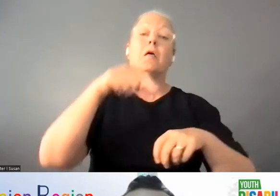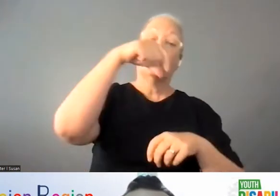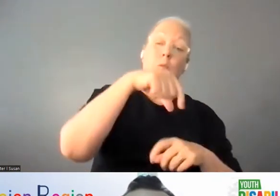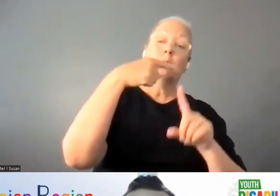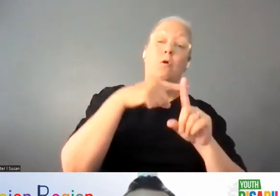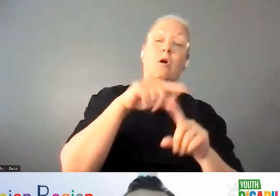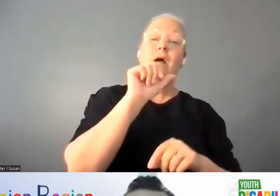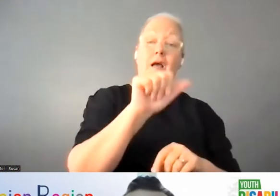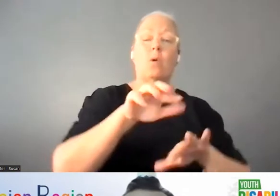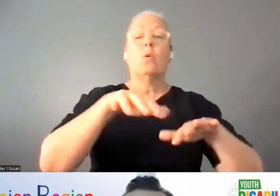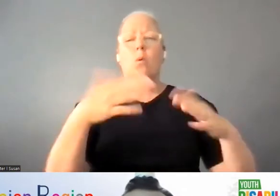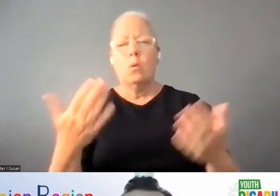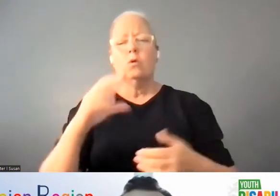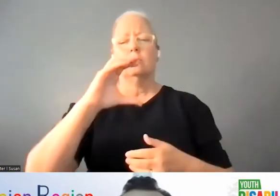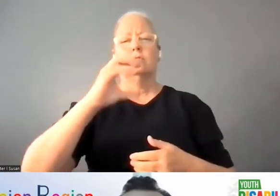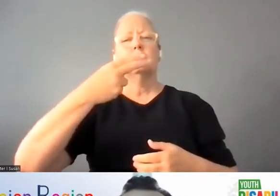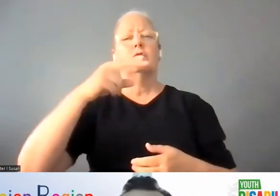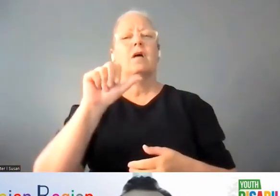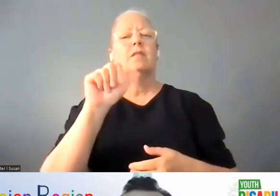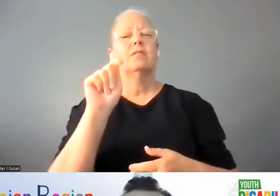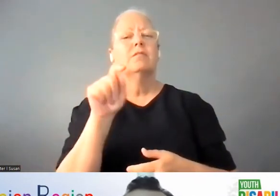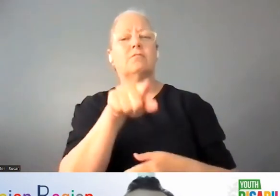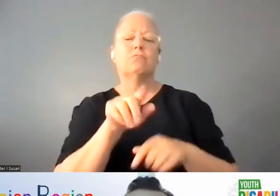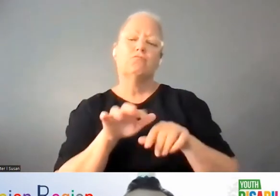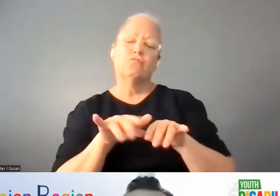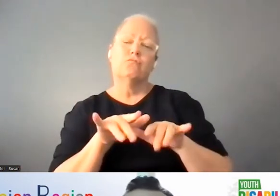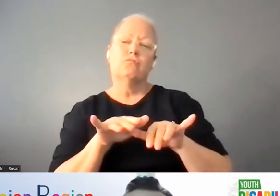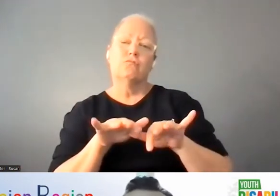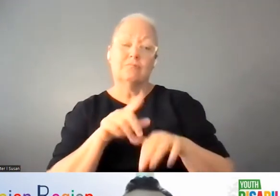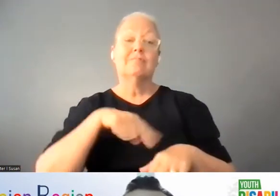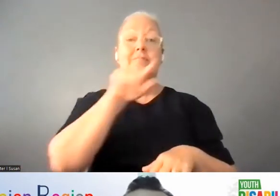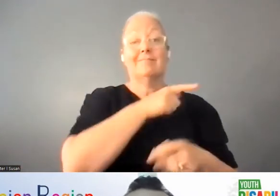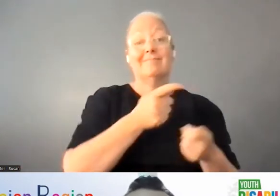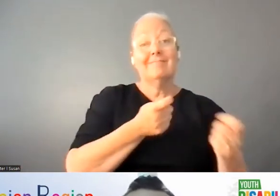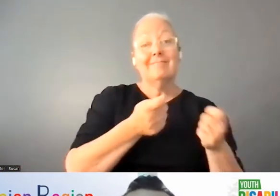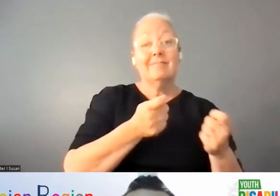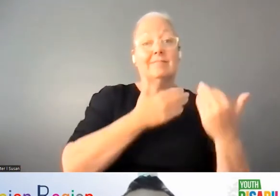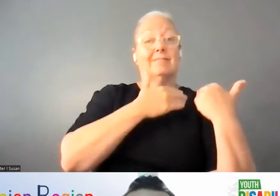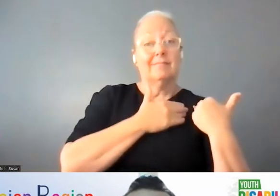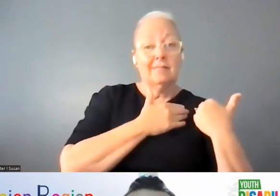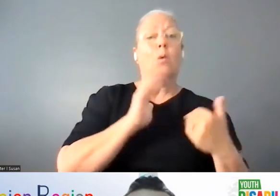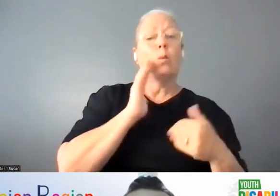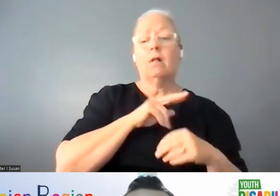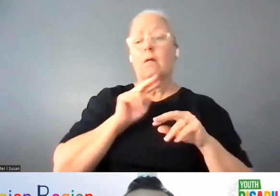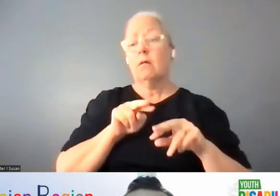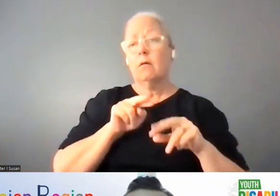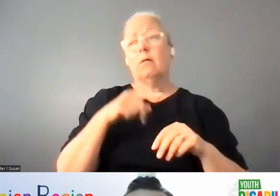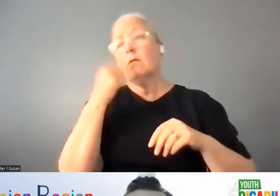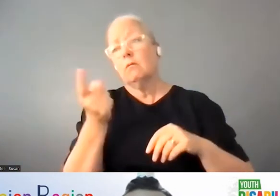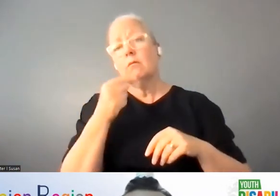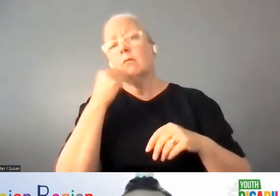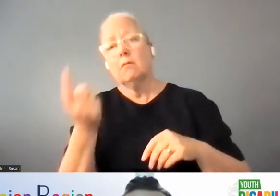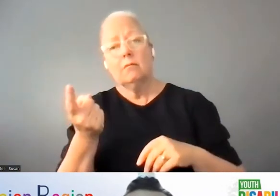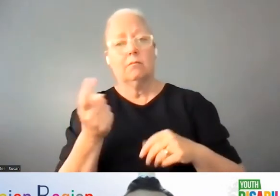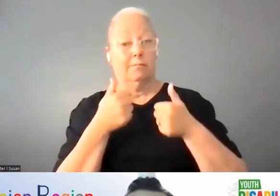is monitoring both and will try to respond to questions in the course of the event where possible. We hope to